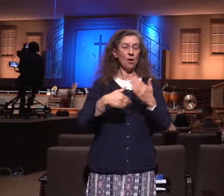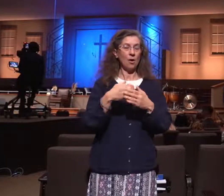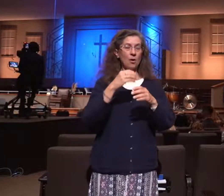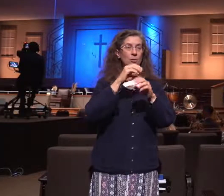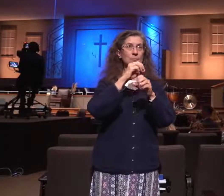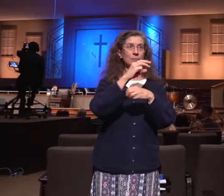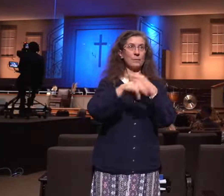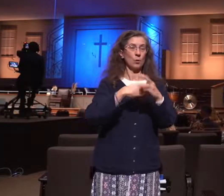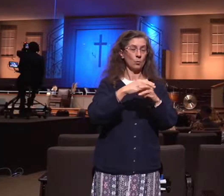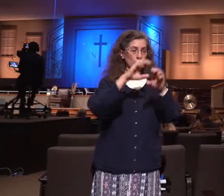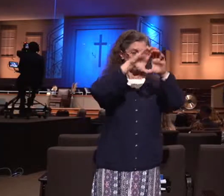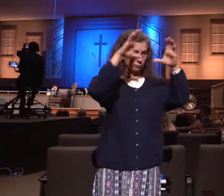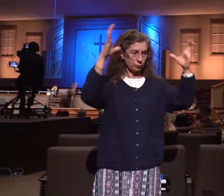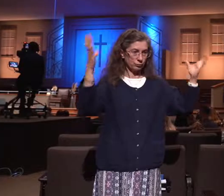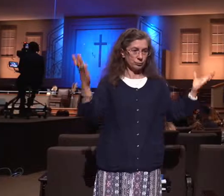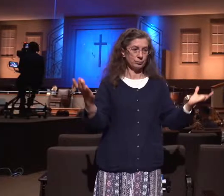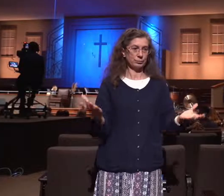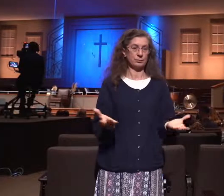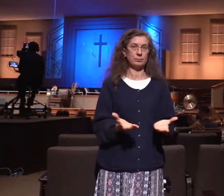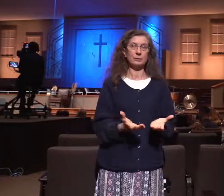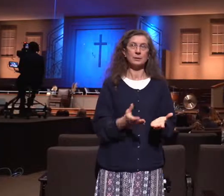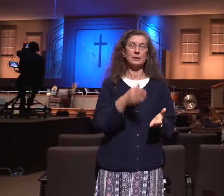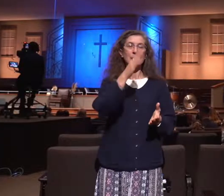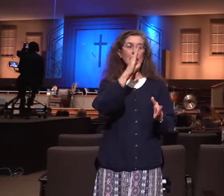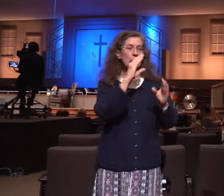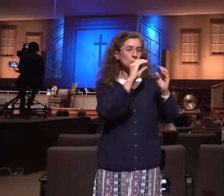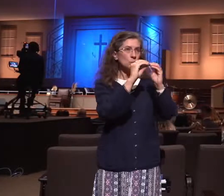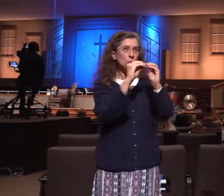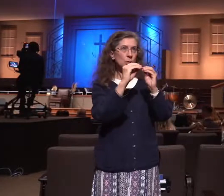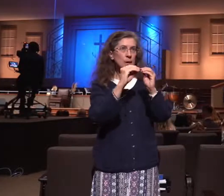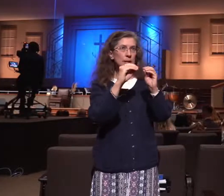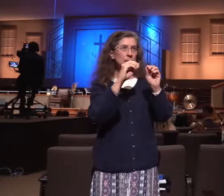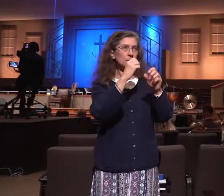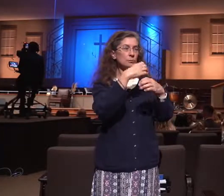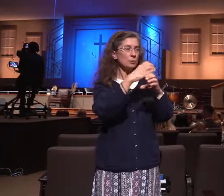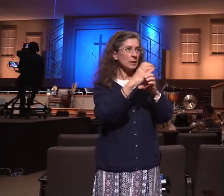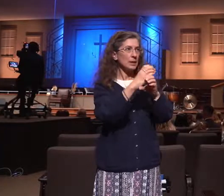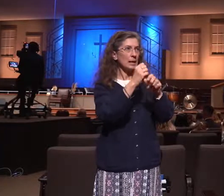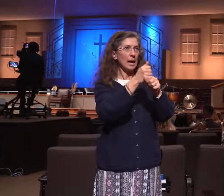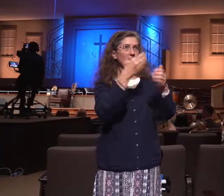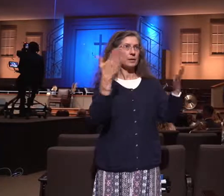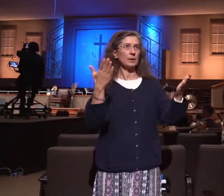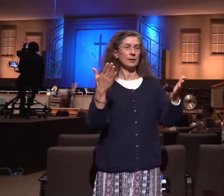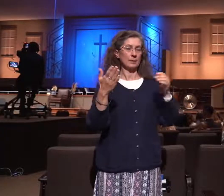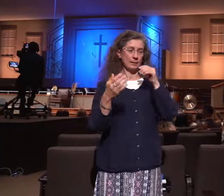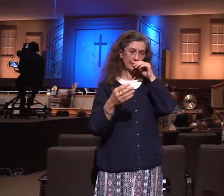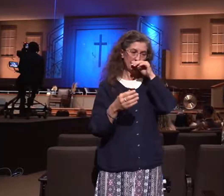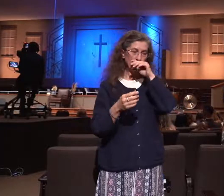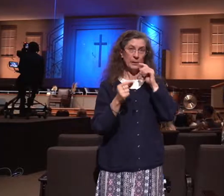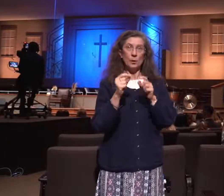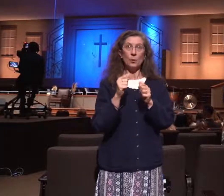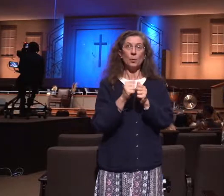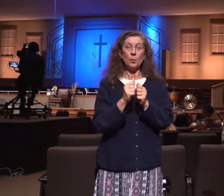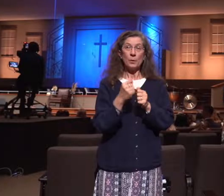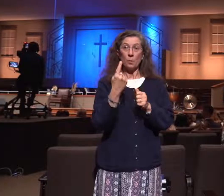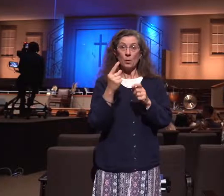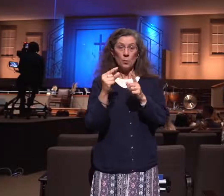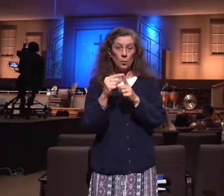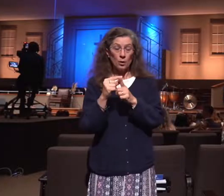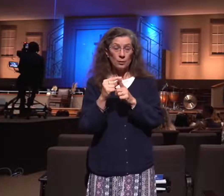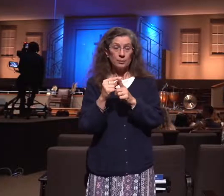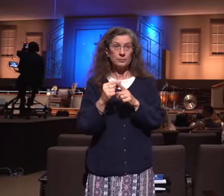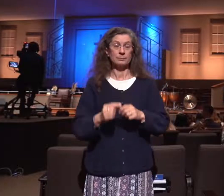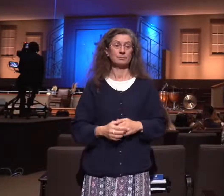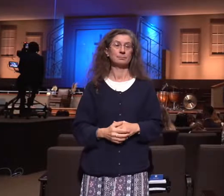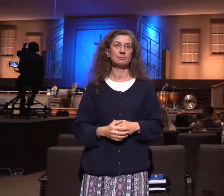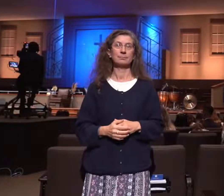God formed the entire universe with a word. Say,